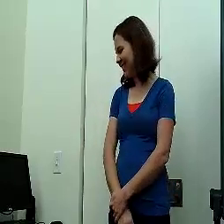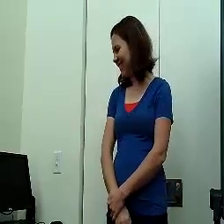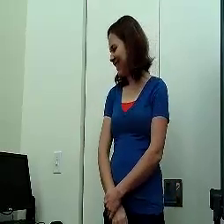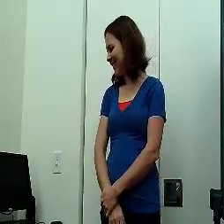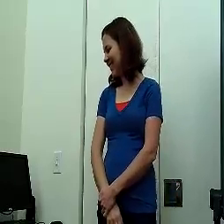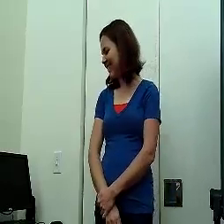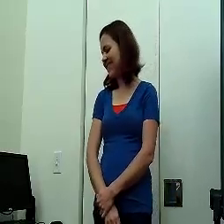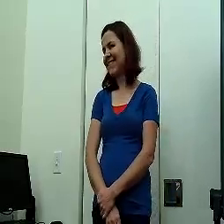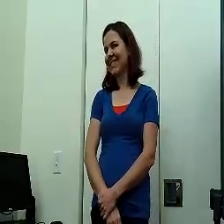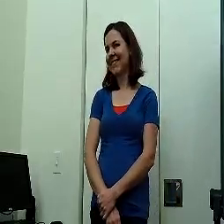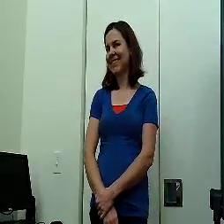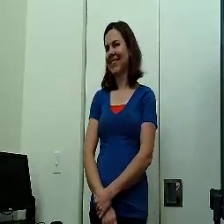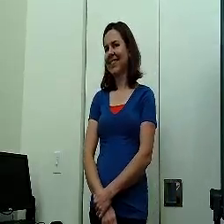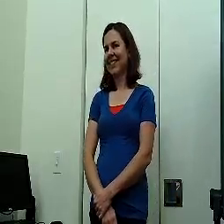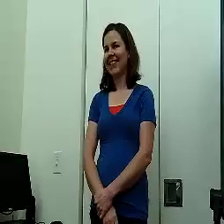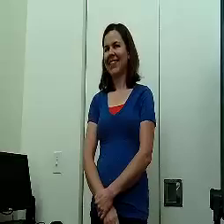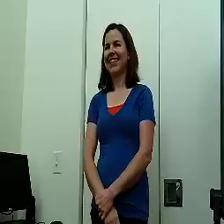And you actually draw it, and you say